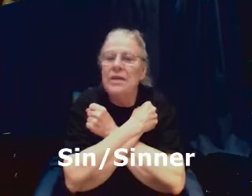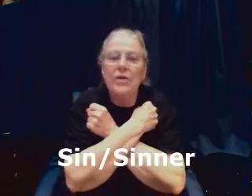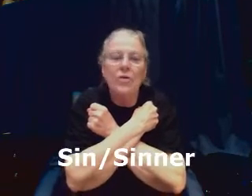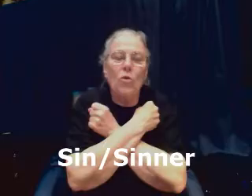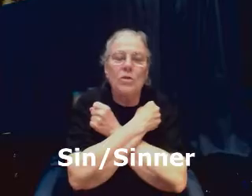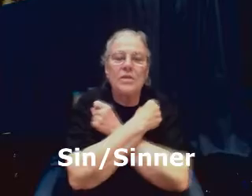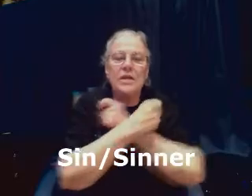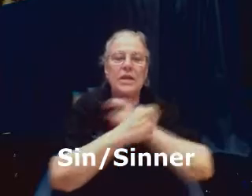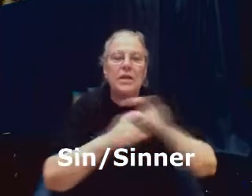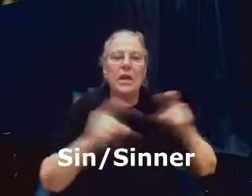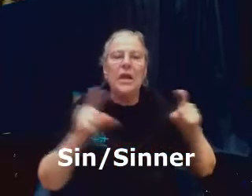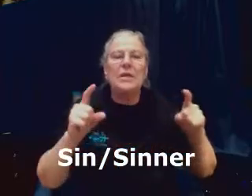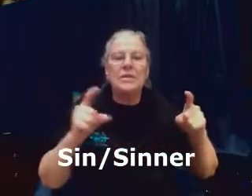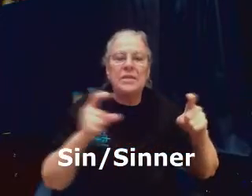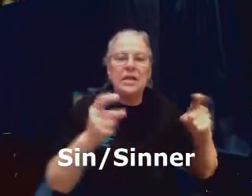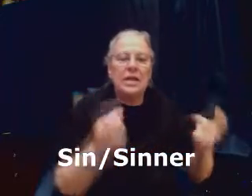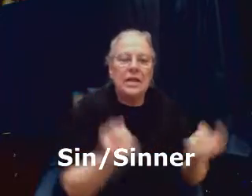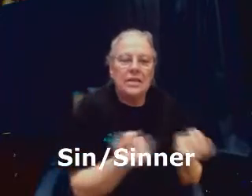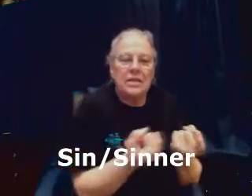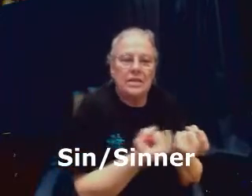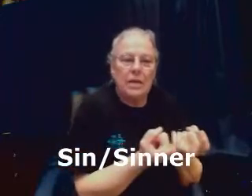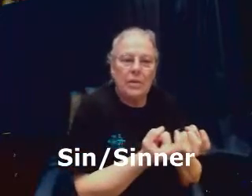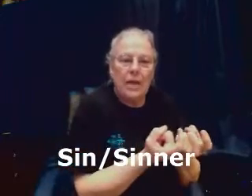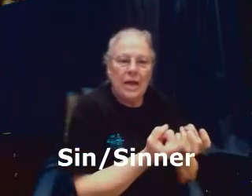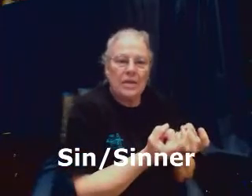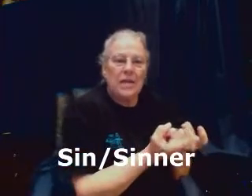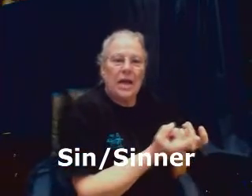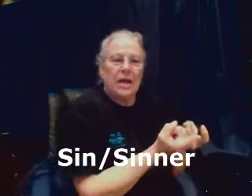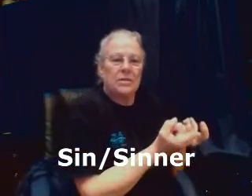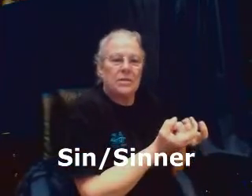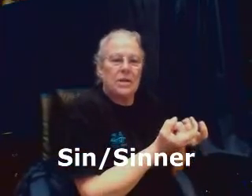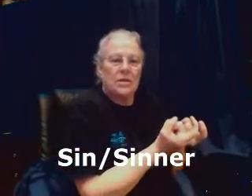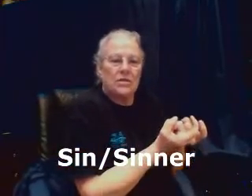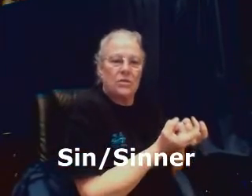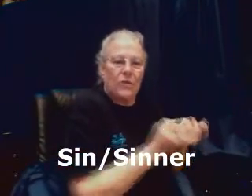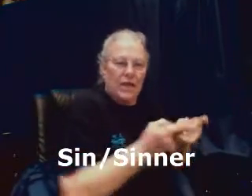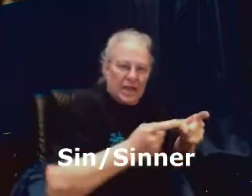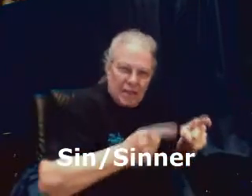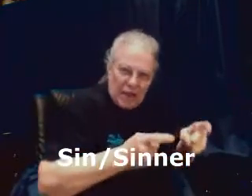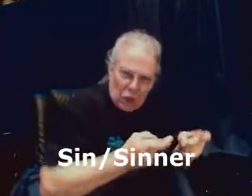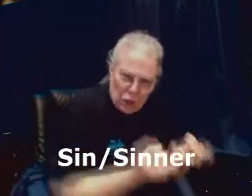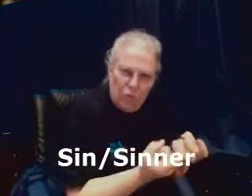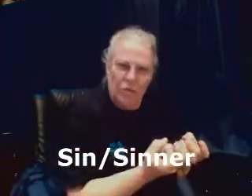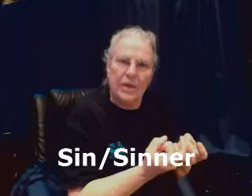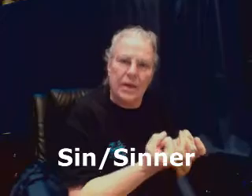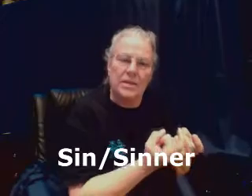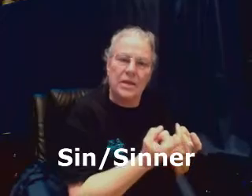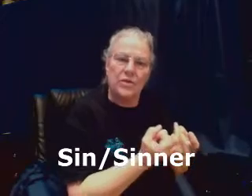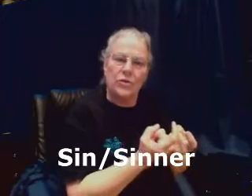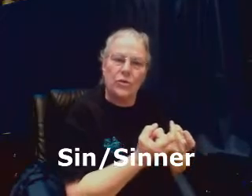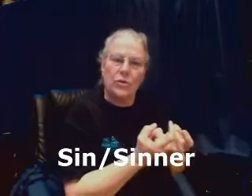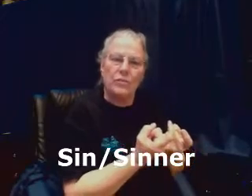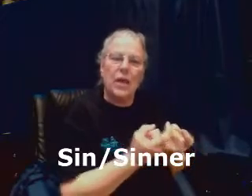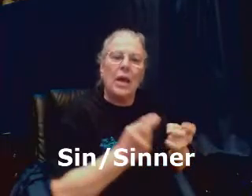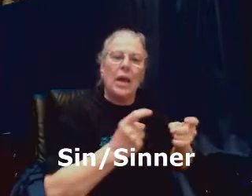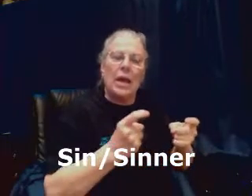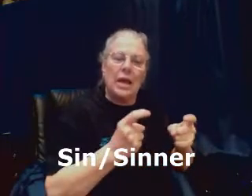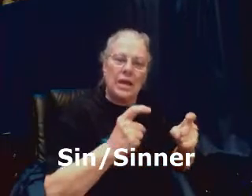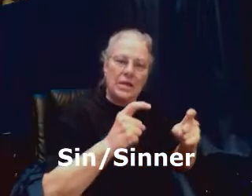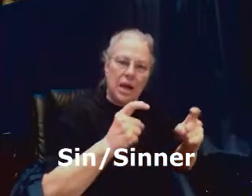Sinner or sin. Sin is the double X hands, so that it's like a hook that gets into you. Anytime